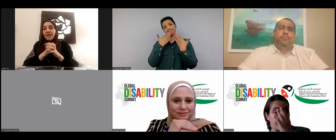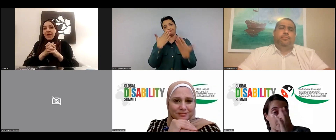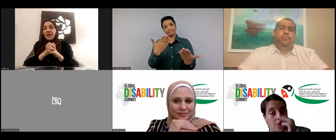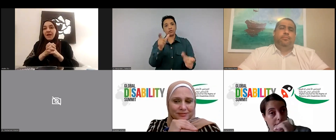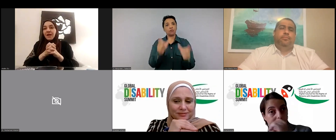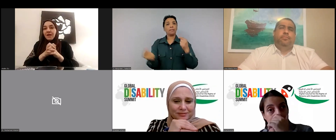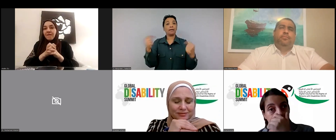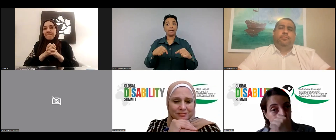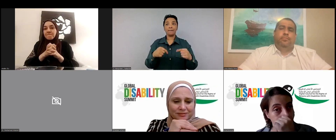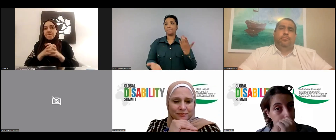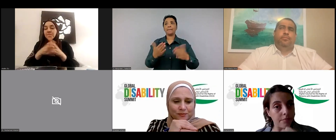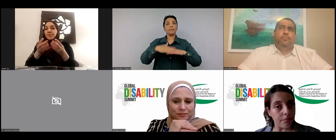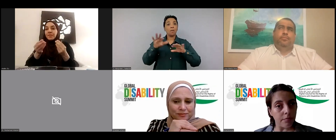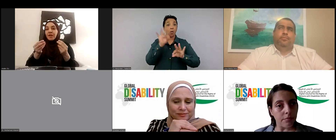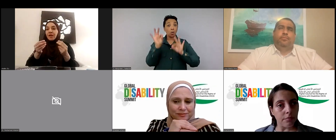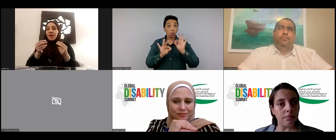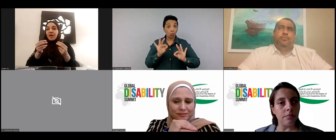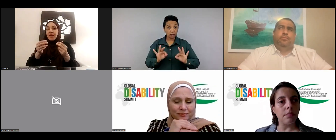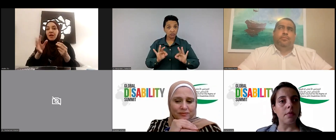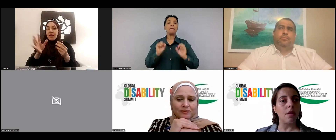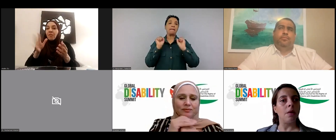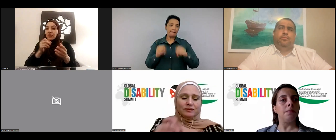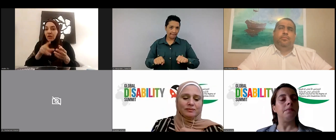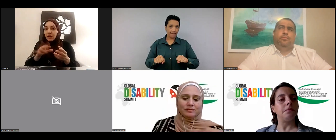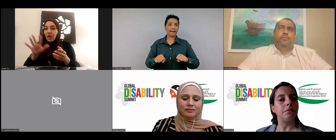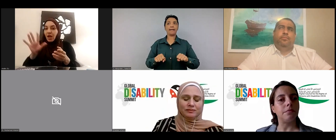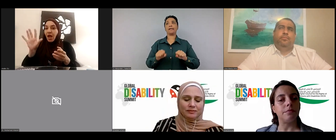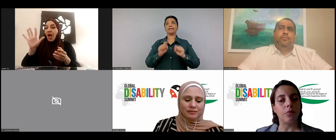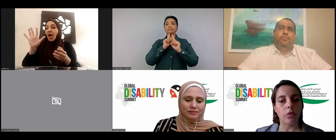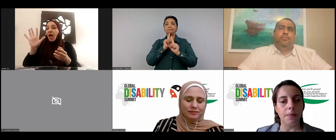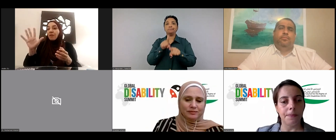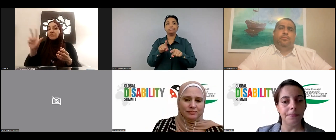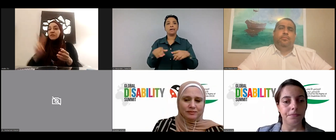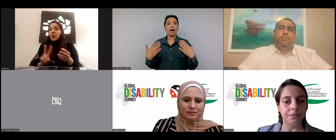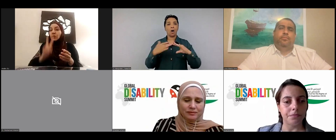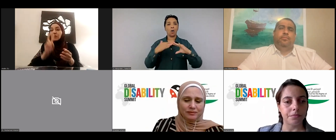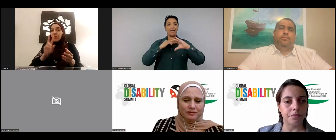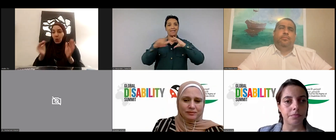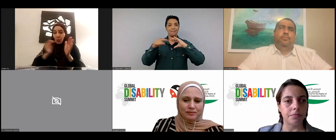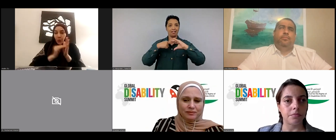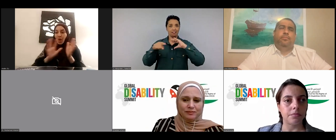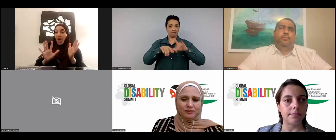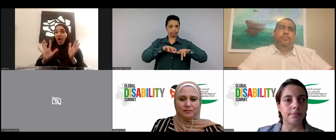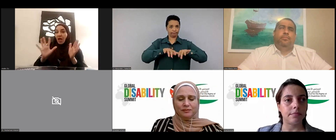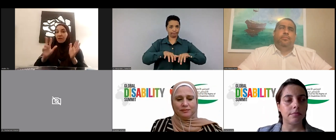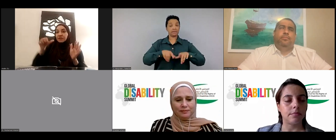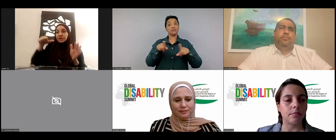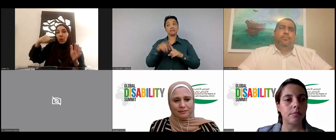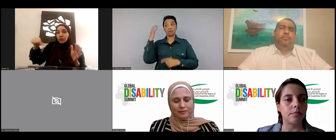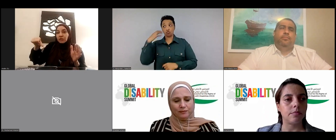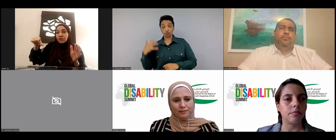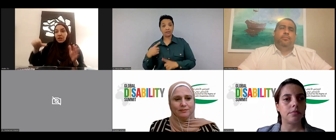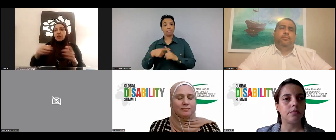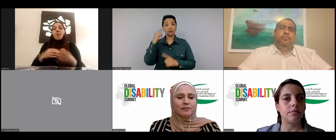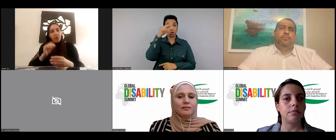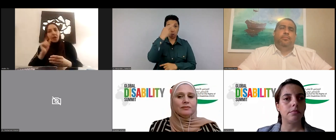Any questions, we are more than happy to answer through emails. And as Jose and Greta said, there are so